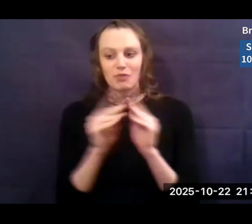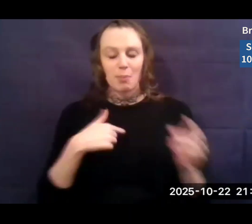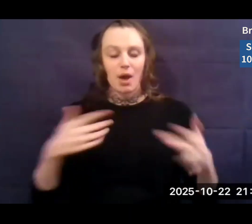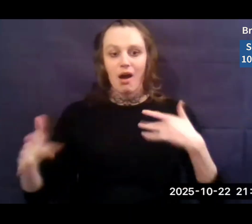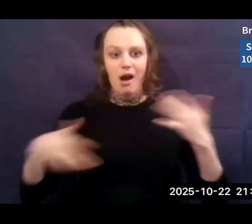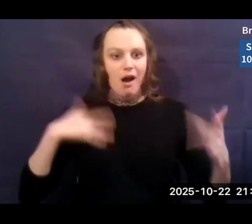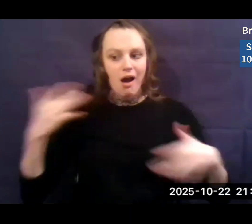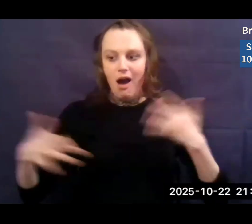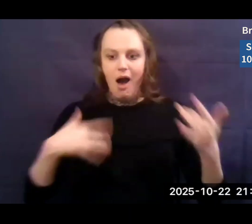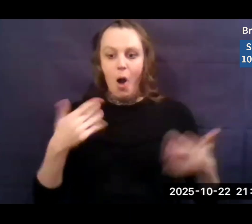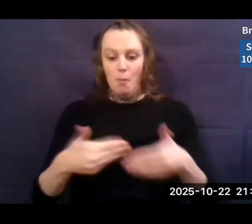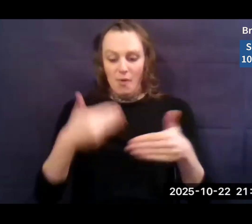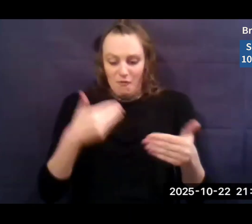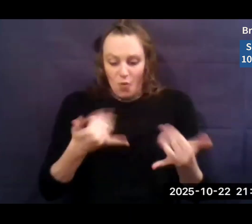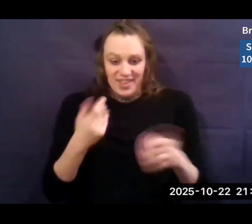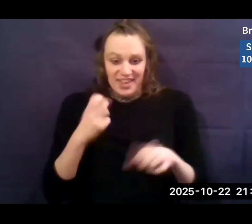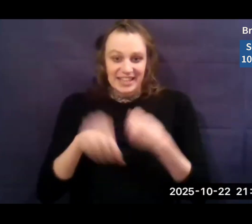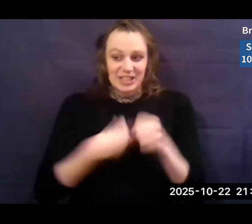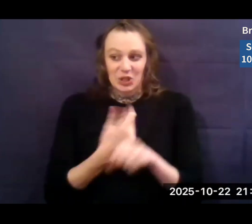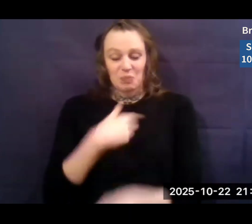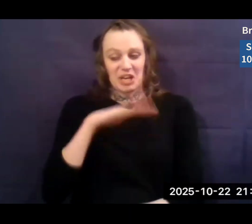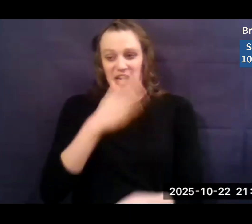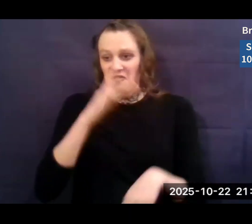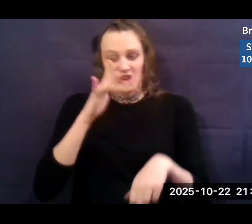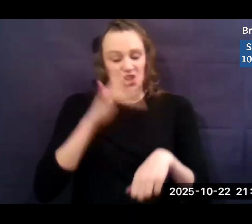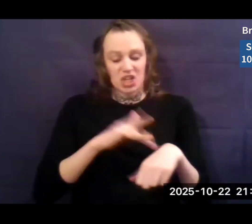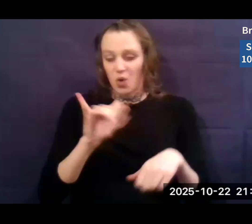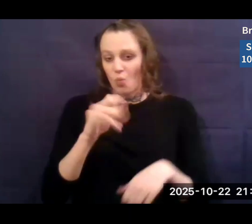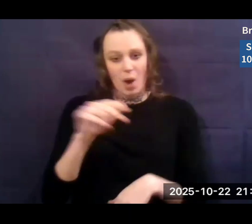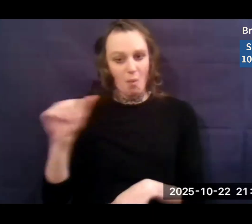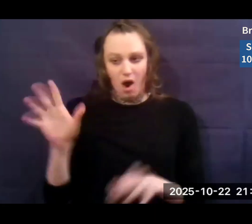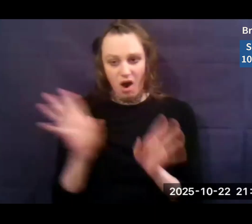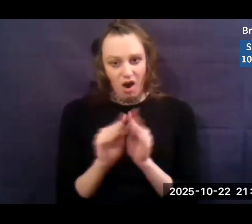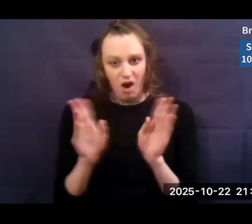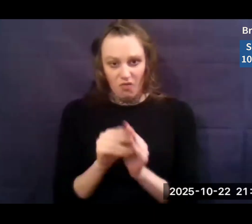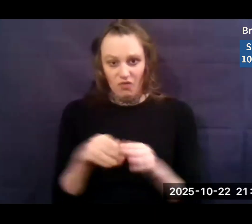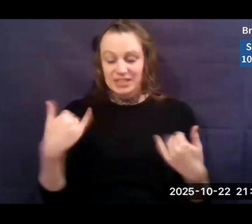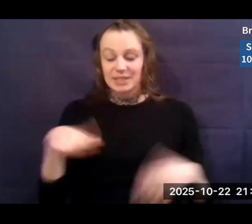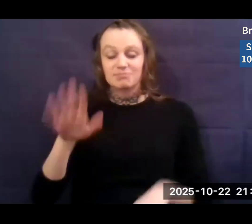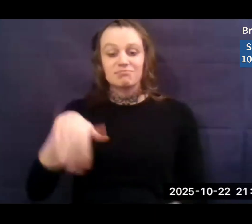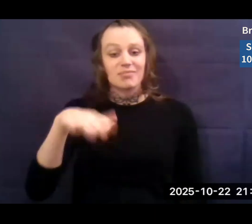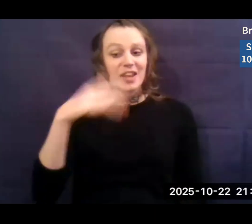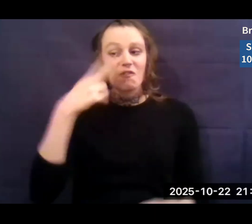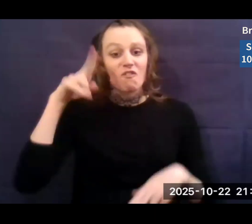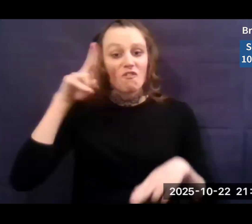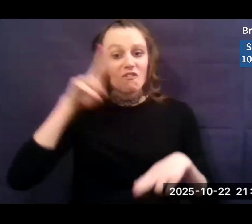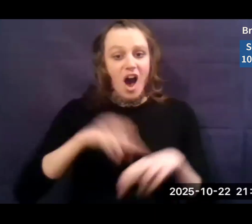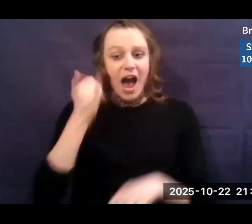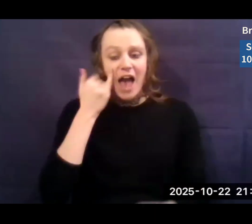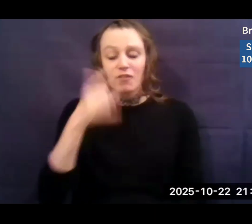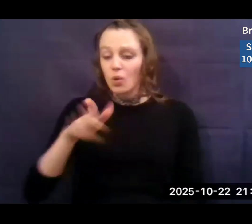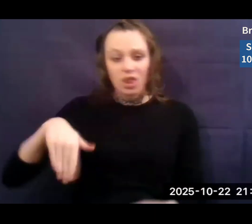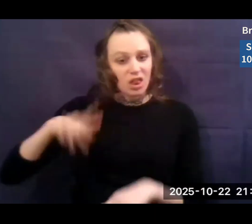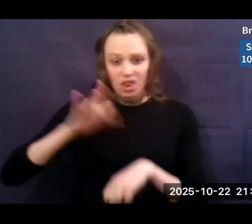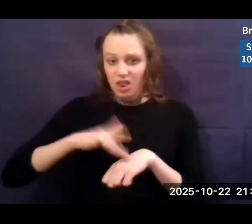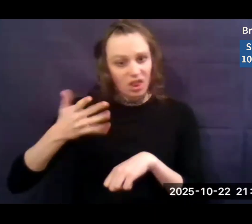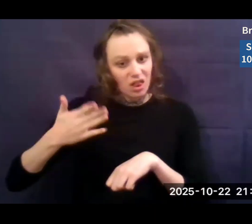year. Um, and it is a ton of fun. If you've never been, it is a lot of